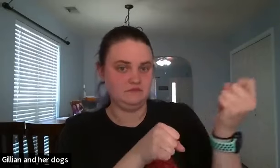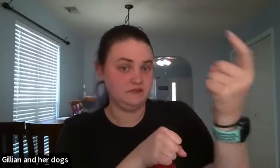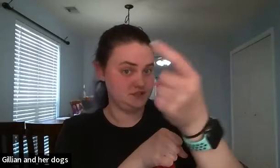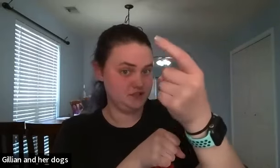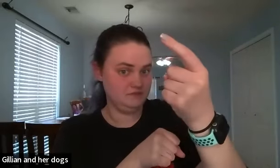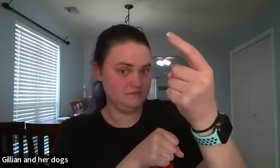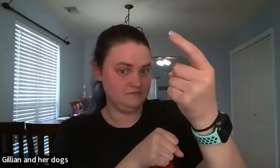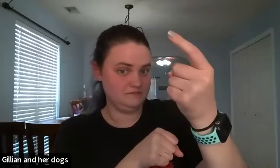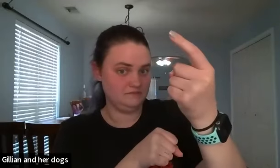next year,